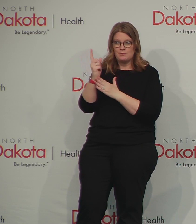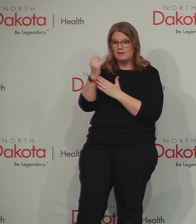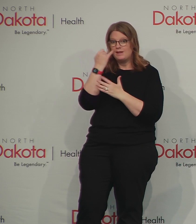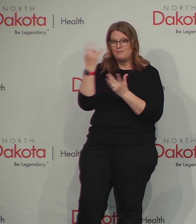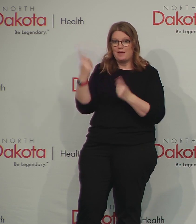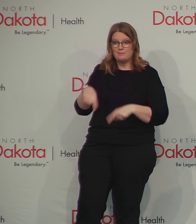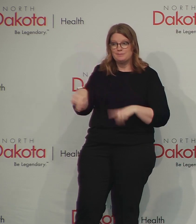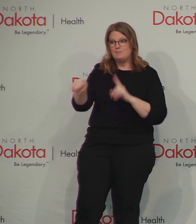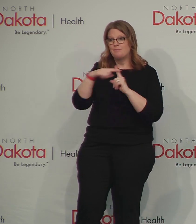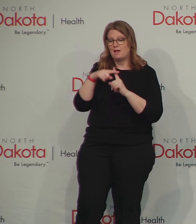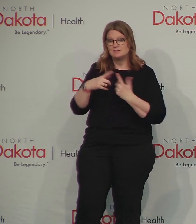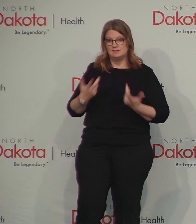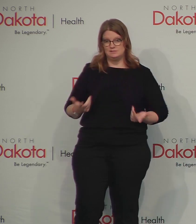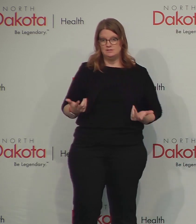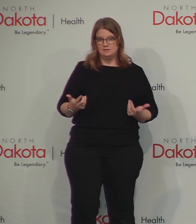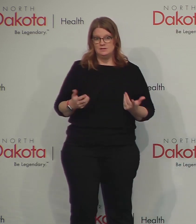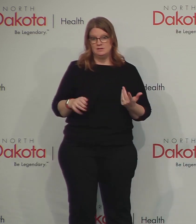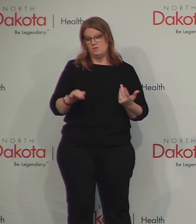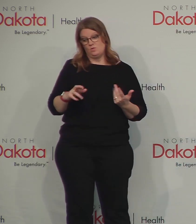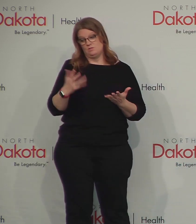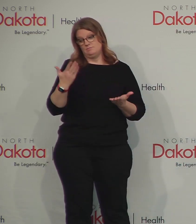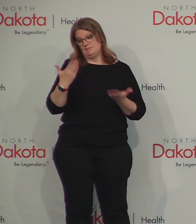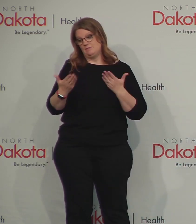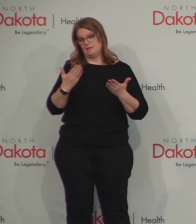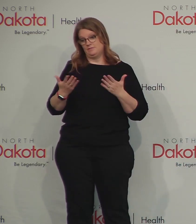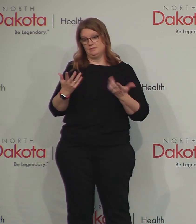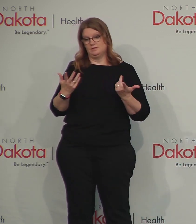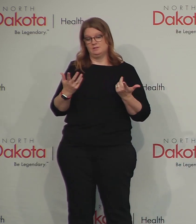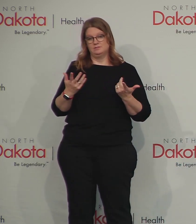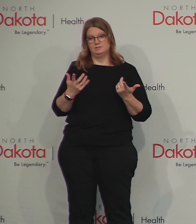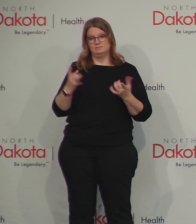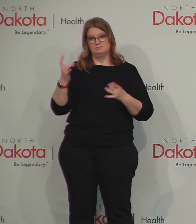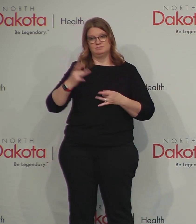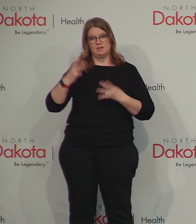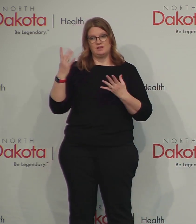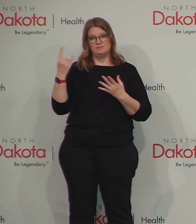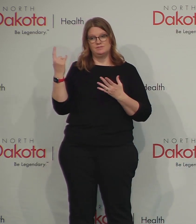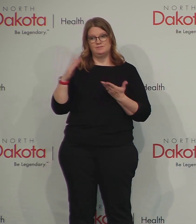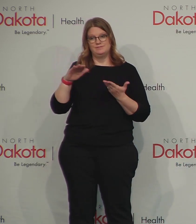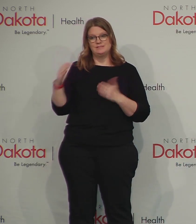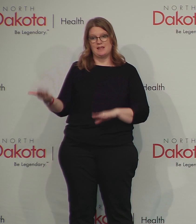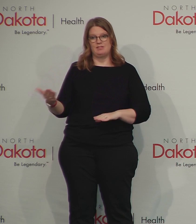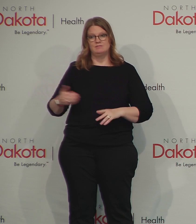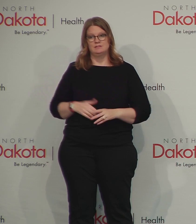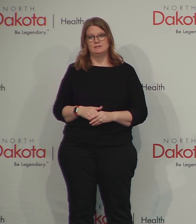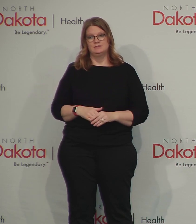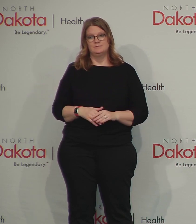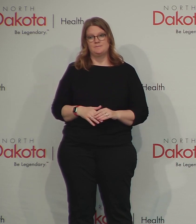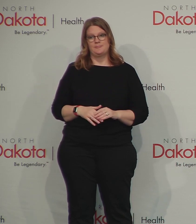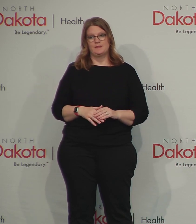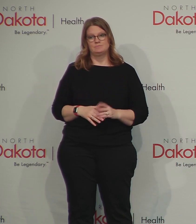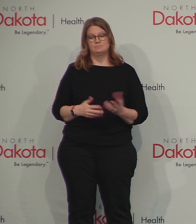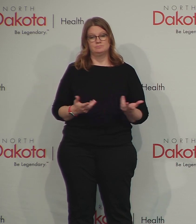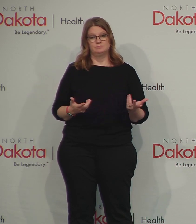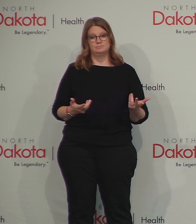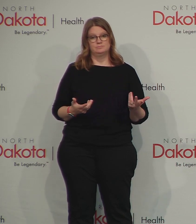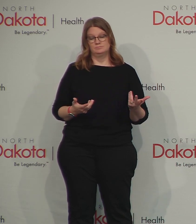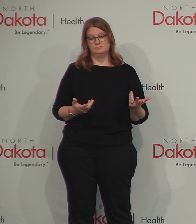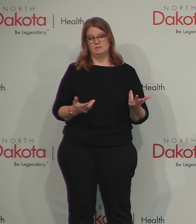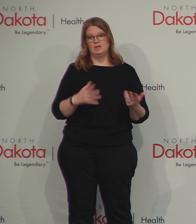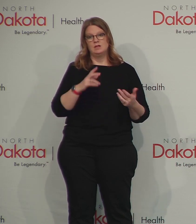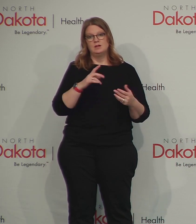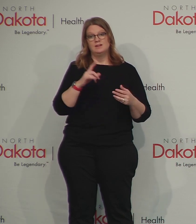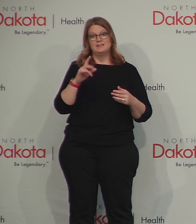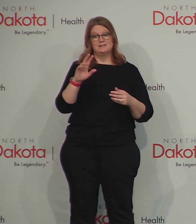a hospital visit or even the agony of a fatal outcome. So that's again,